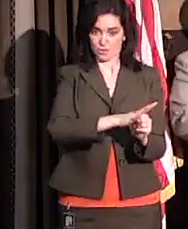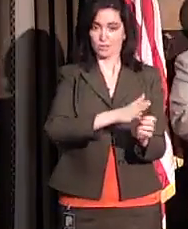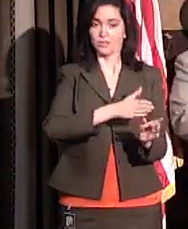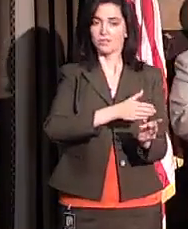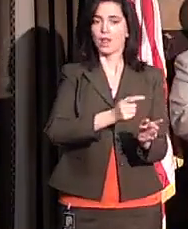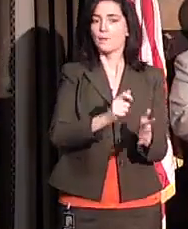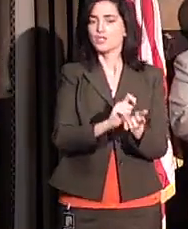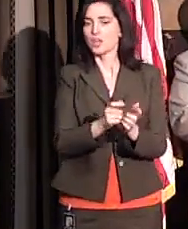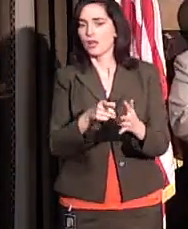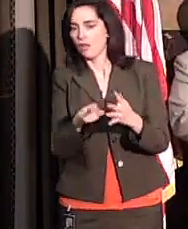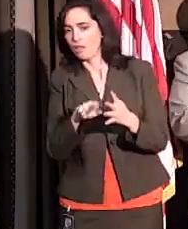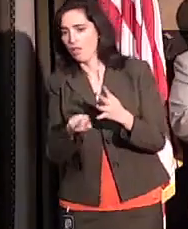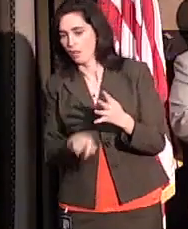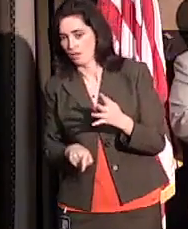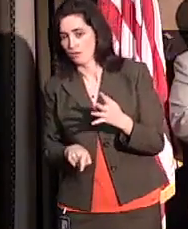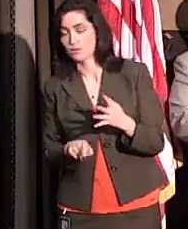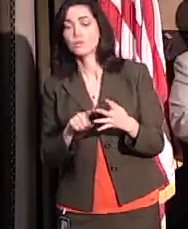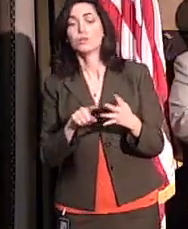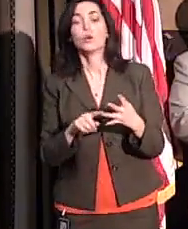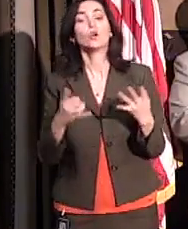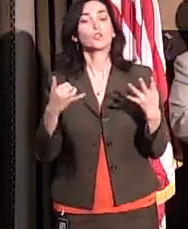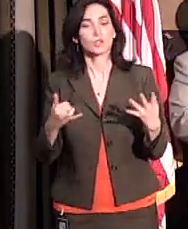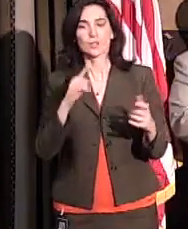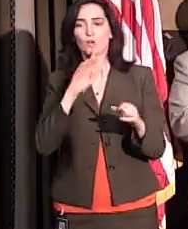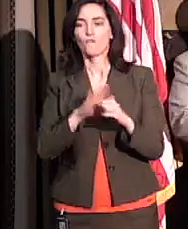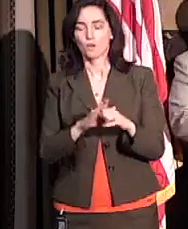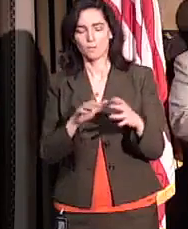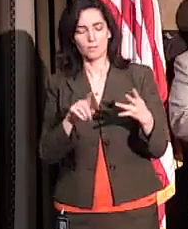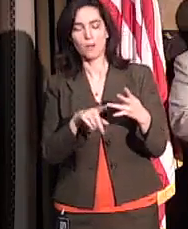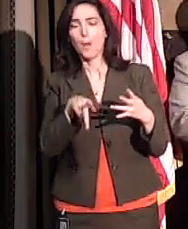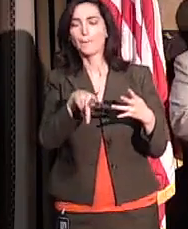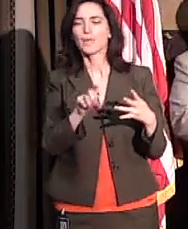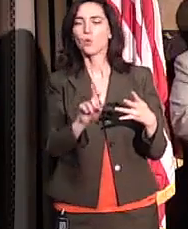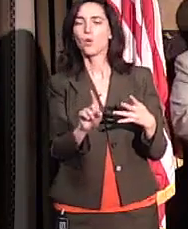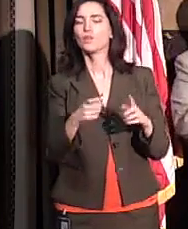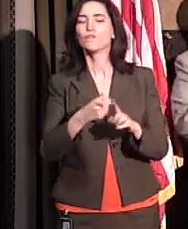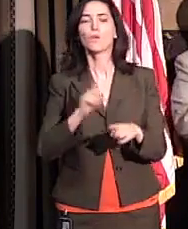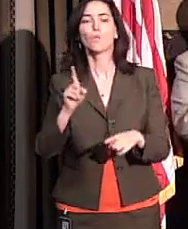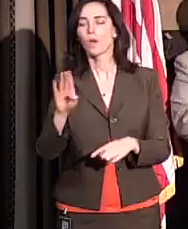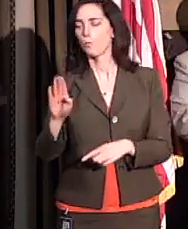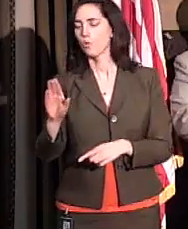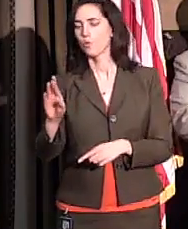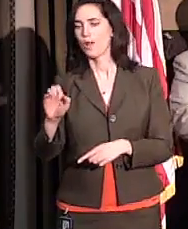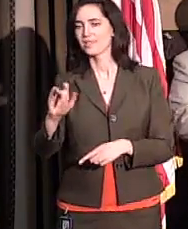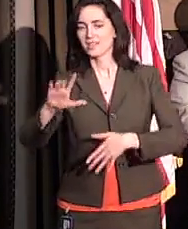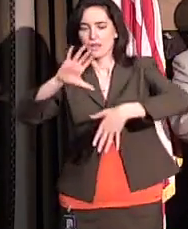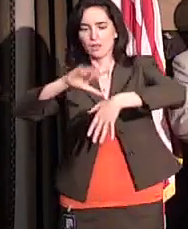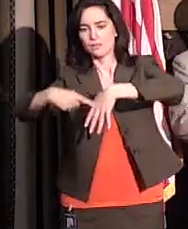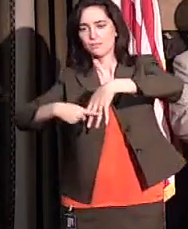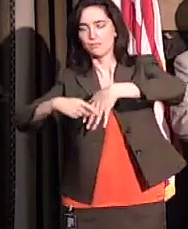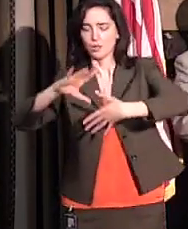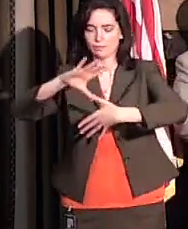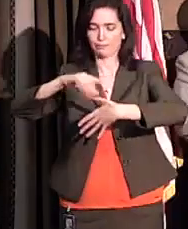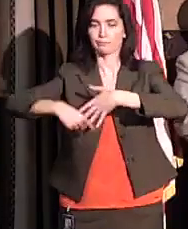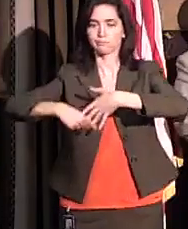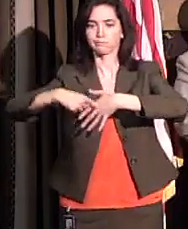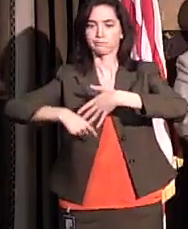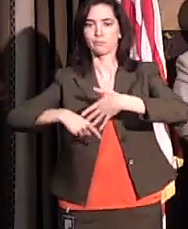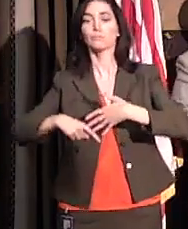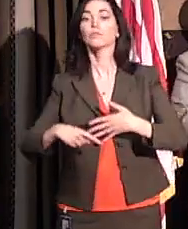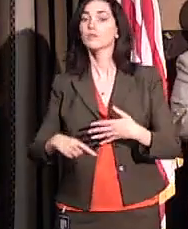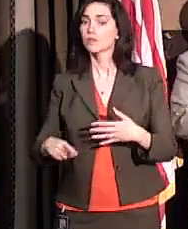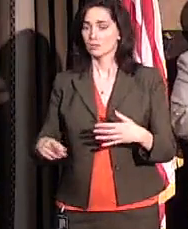Unfortunately, as of today, there are 2 confirmed cases of the P1 or the Brazil variant in our state. This is the first time we have